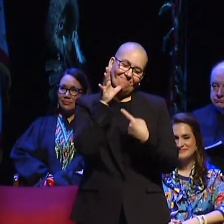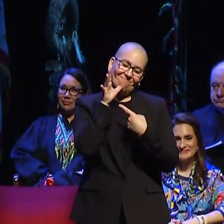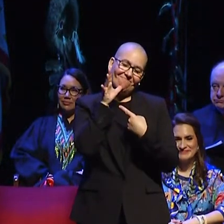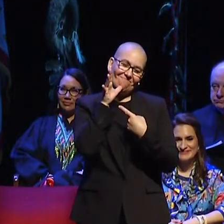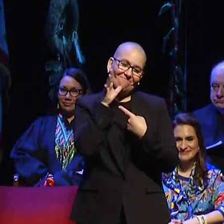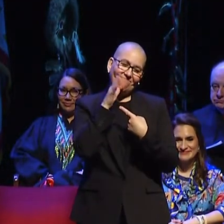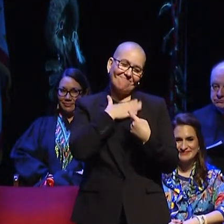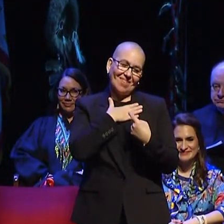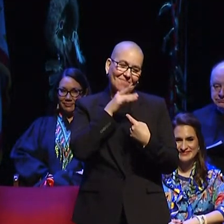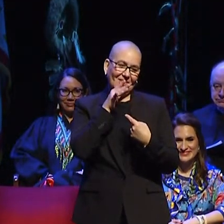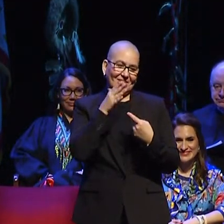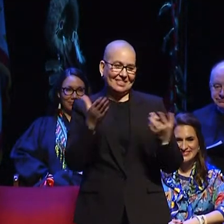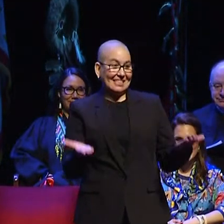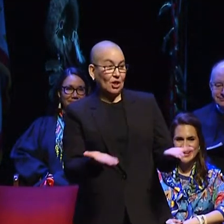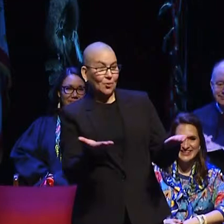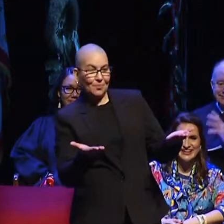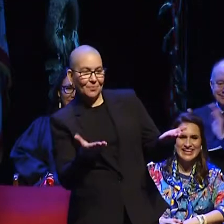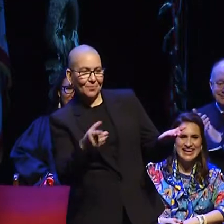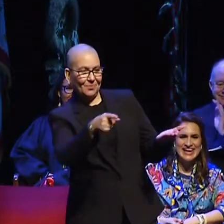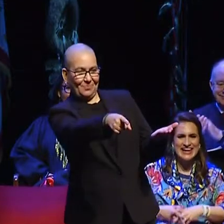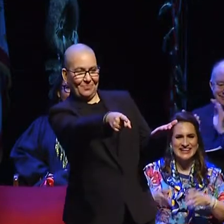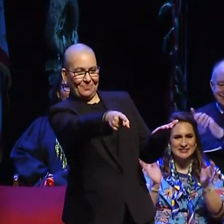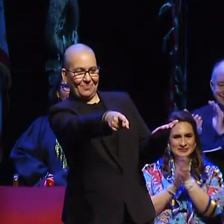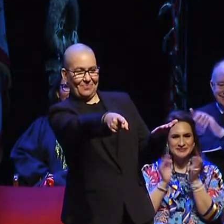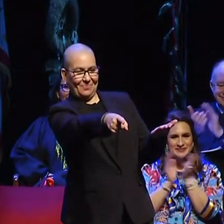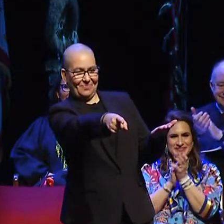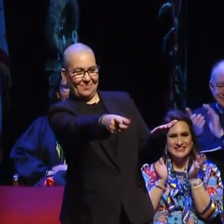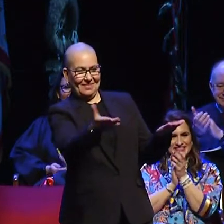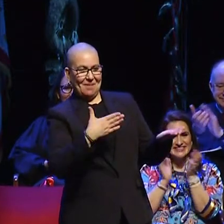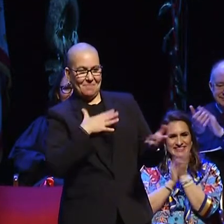she's right here today with me, my mom, Darlene.